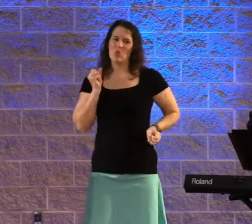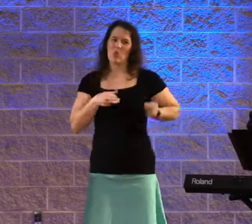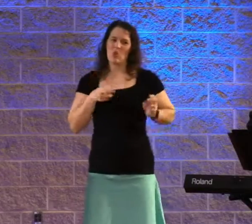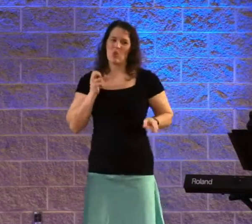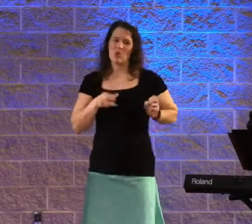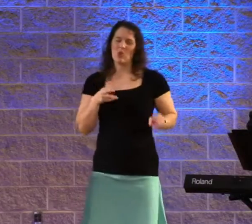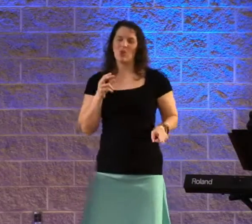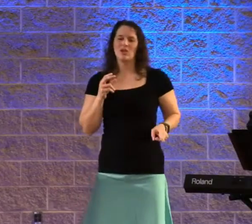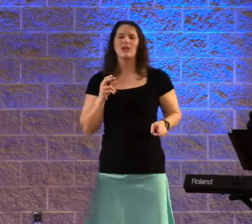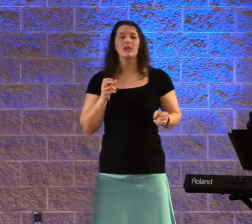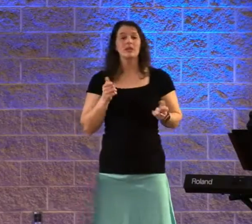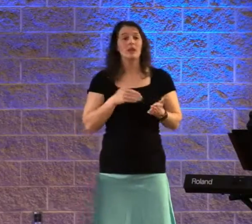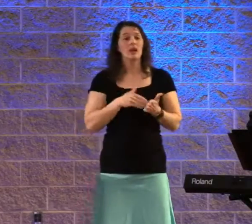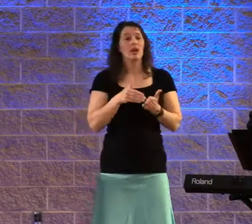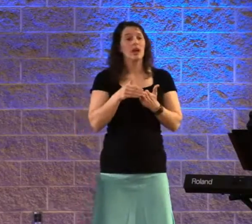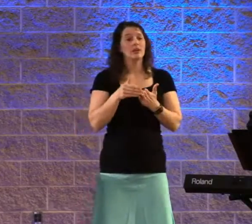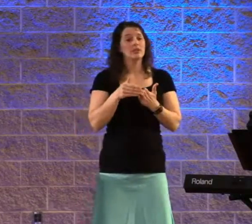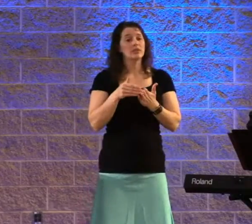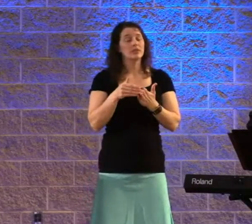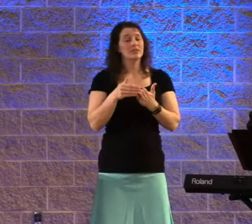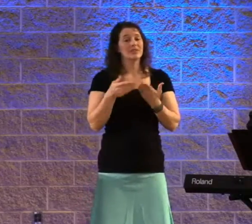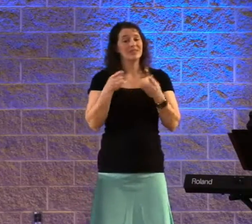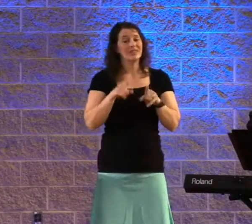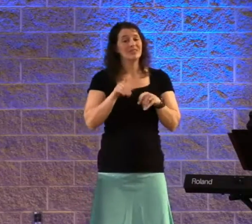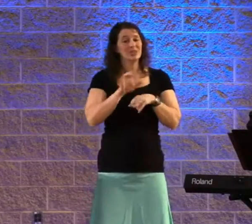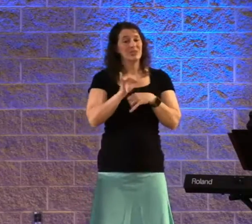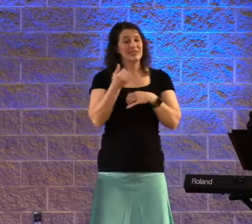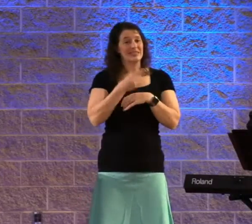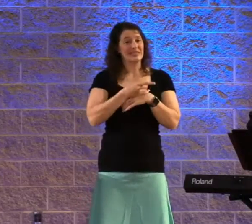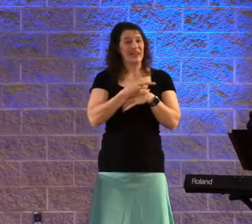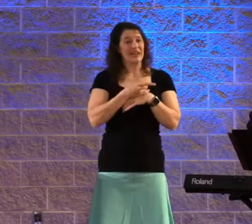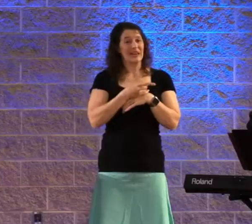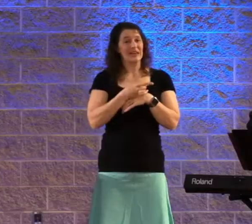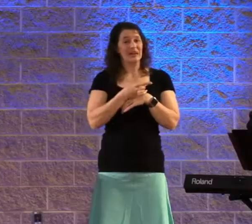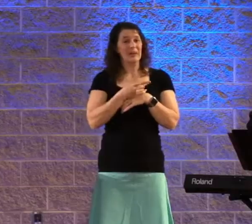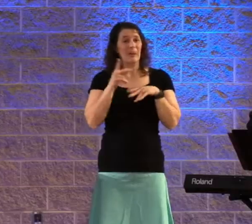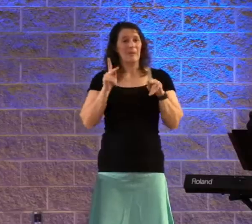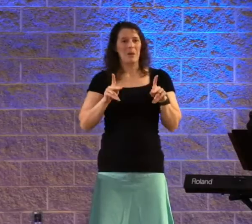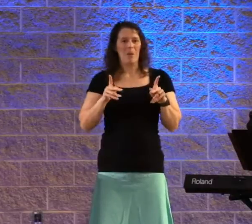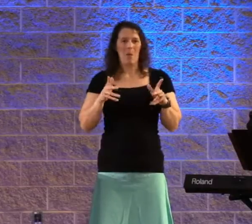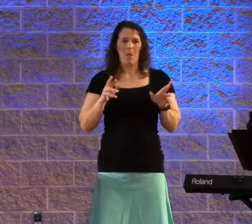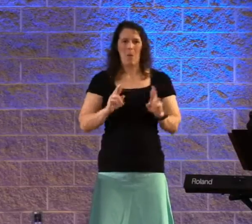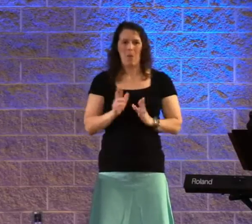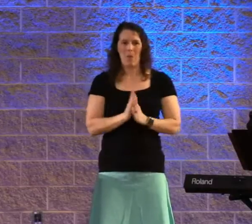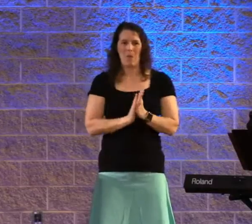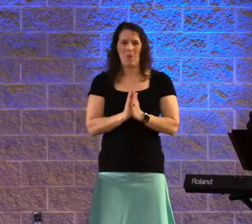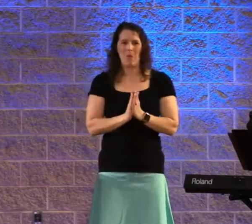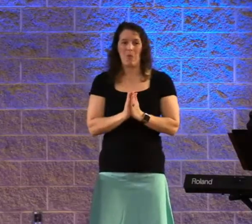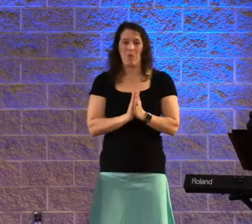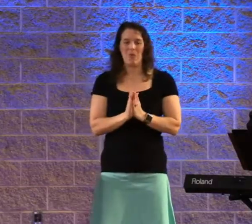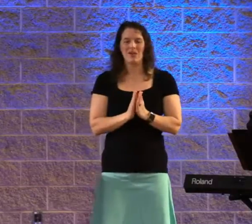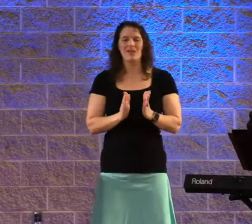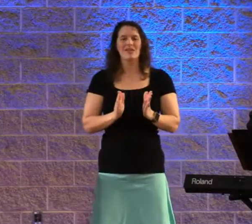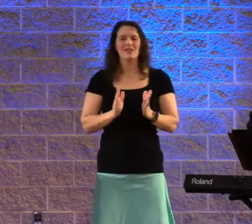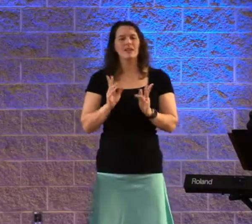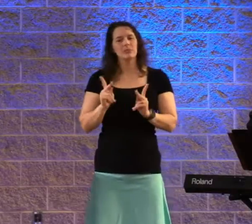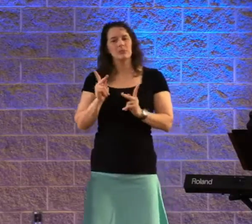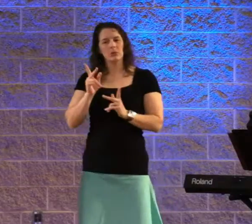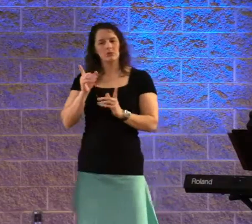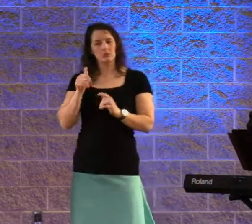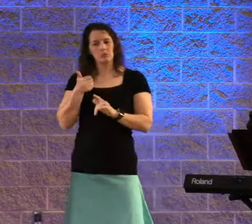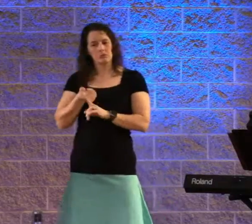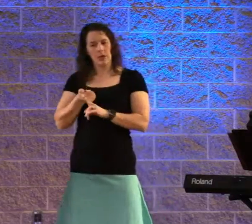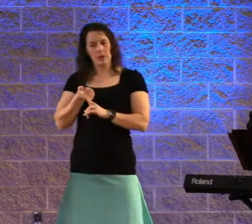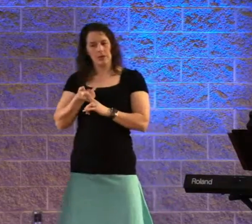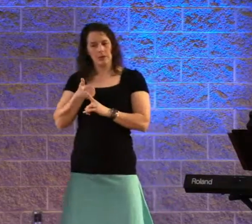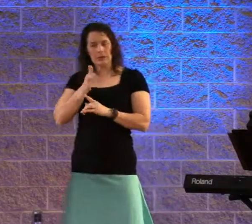periodically, in well-intended legalistic churches, people get in the mood for a stoning. And people who have either been divorced or had